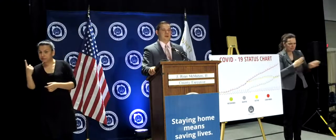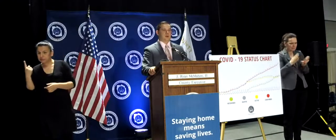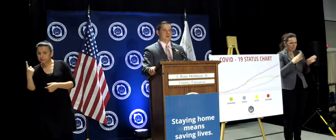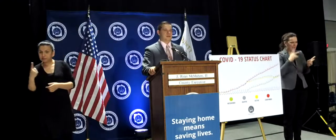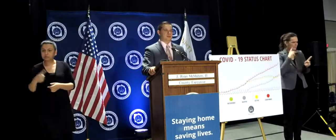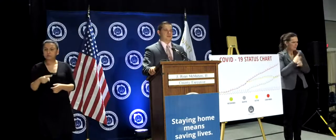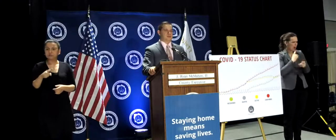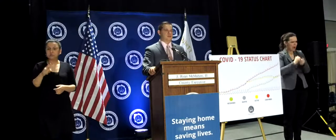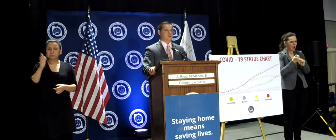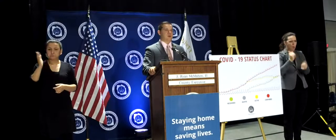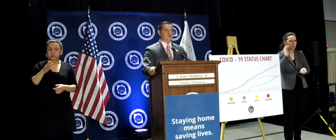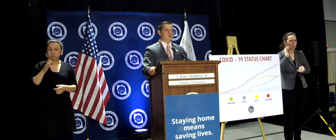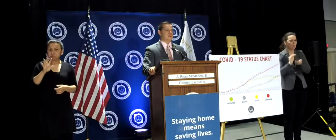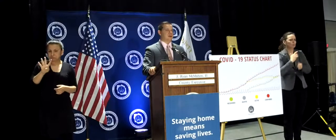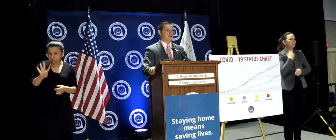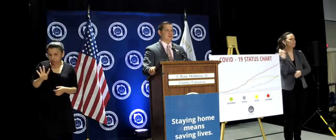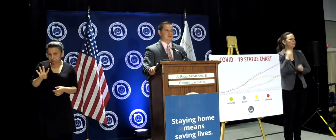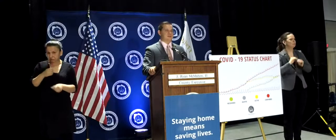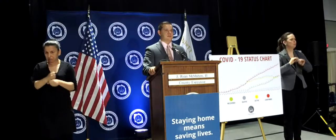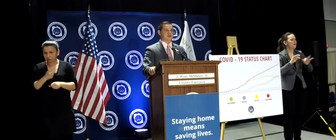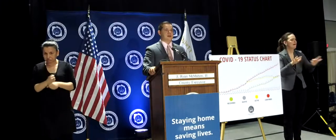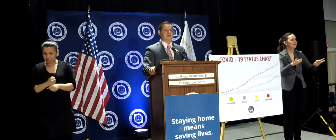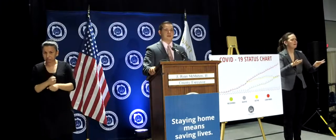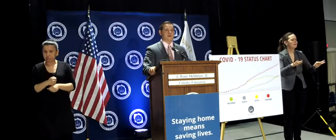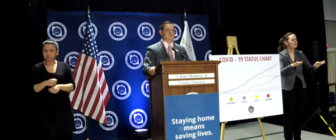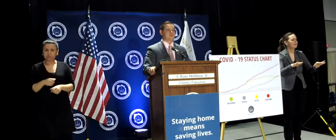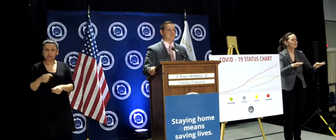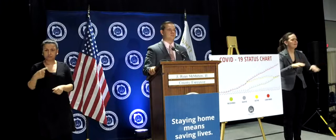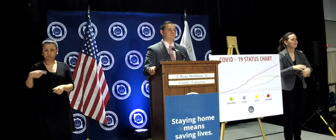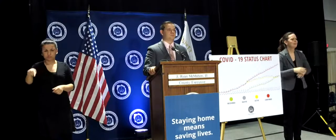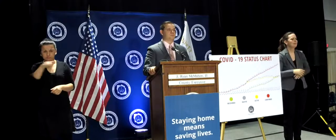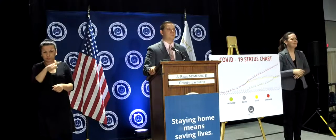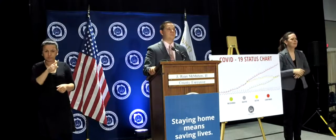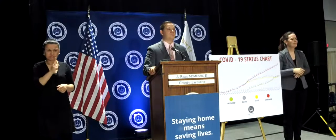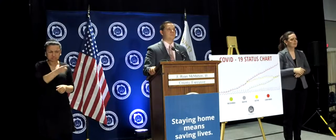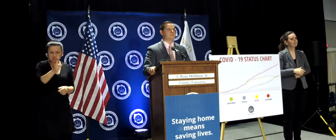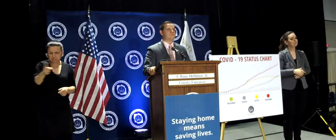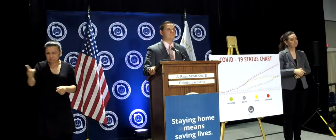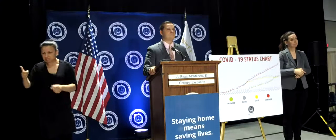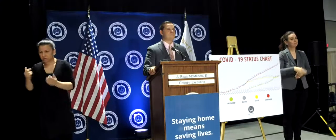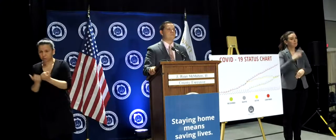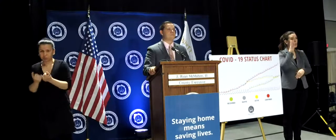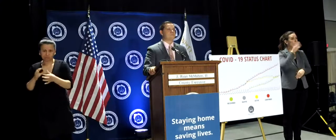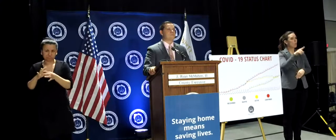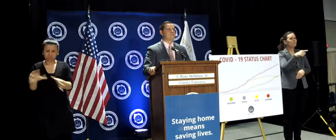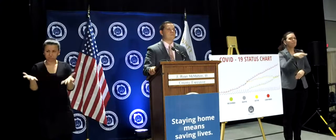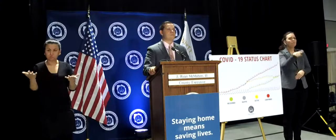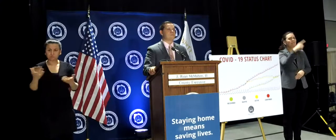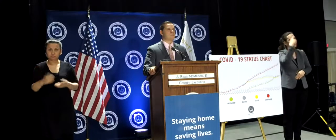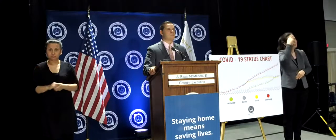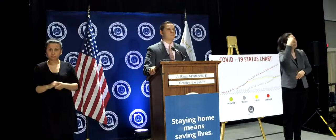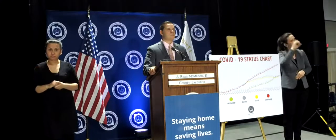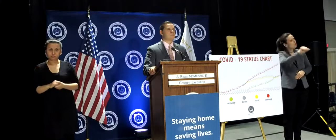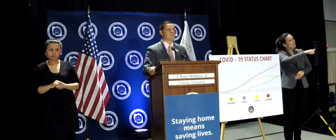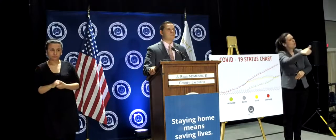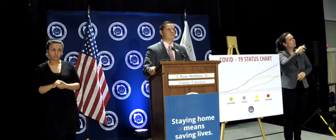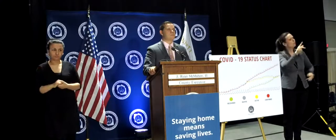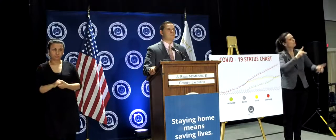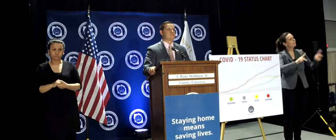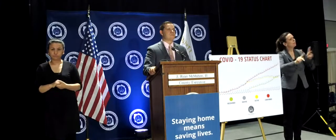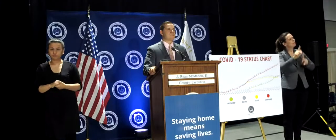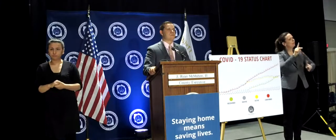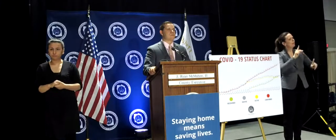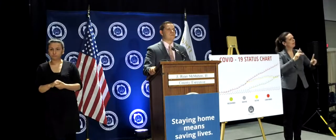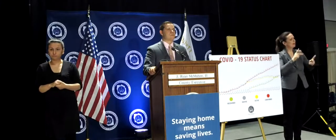Good Samaritan. We're all in this together. Let's act like it. My last question on that, sorry, is just one of our viewers did ask,